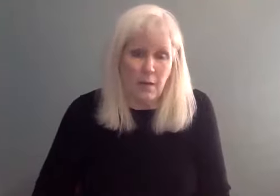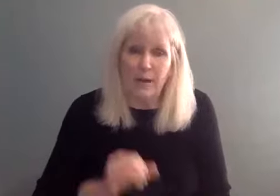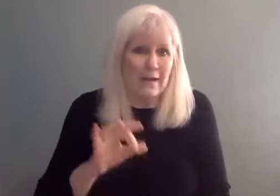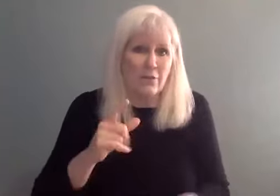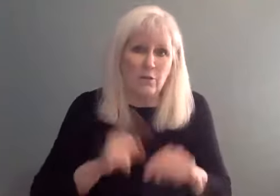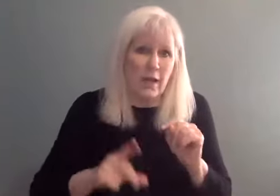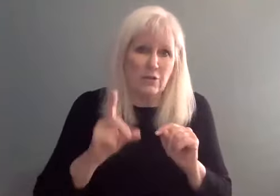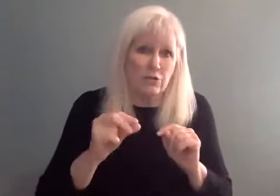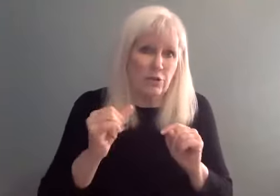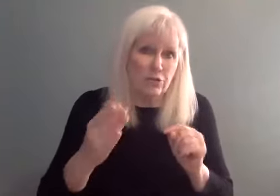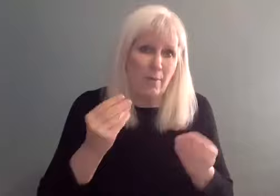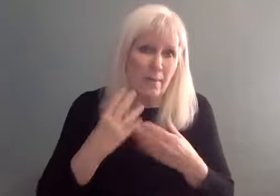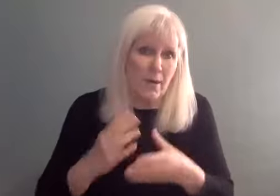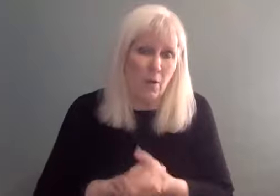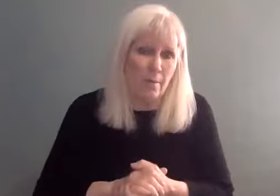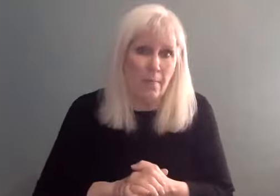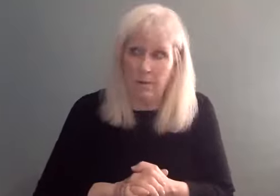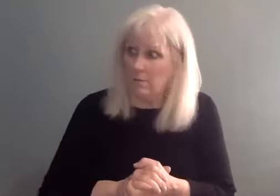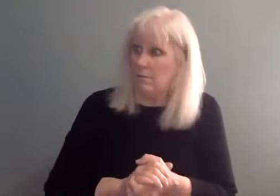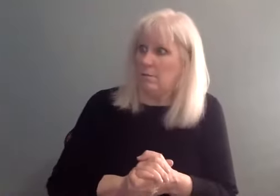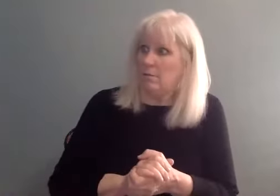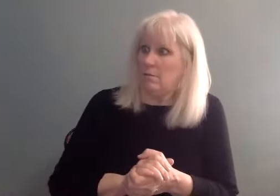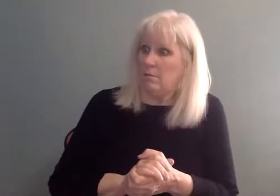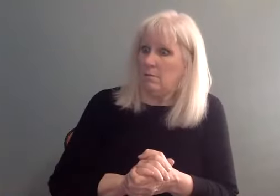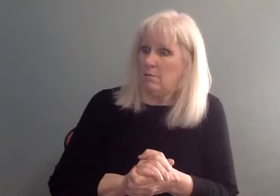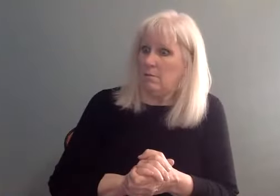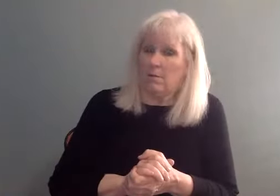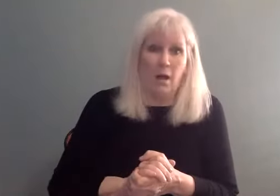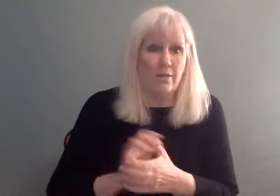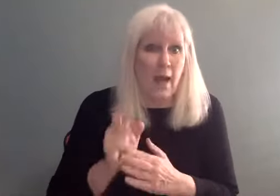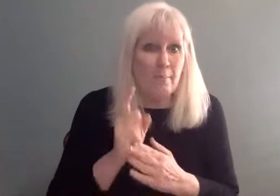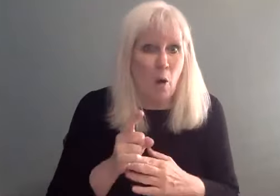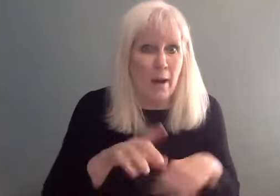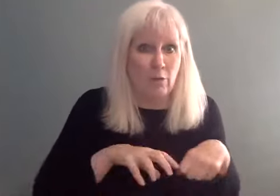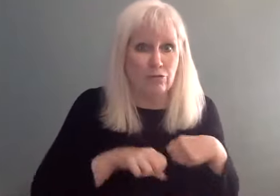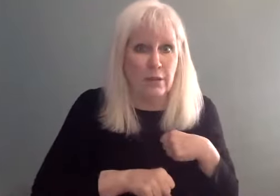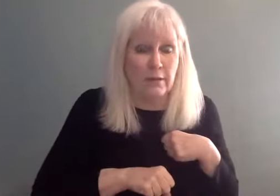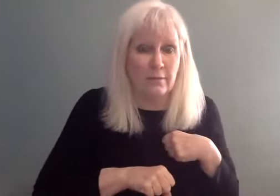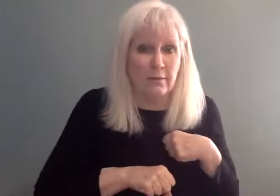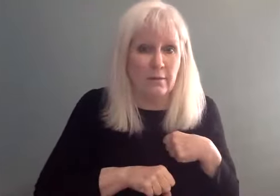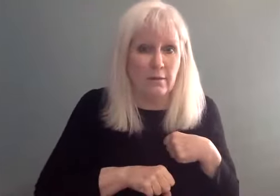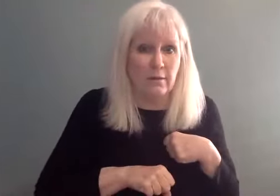let me know? And I'll tell you, at that moment in my grief, I tore a piece of skin out of my finger so